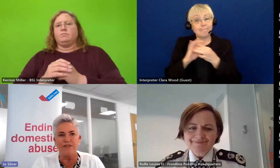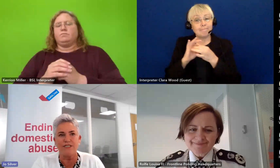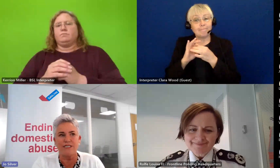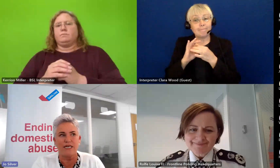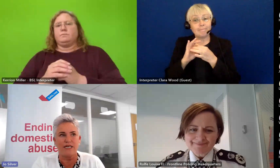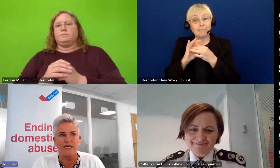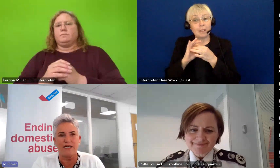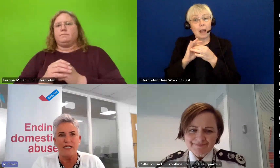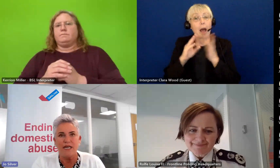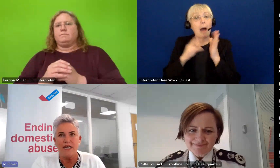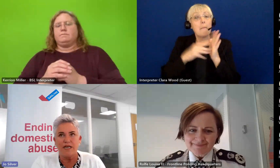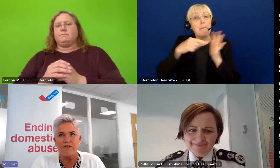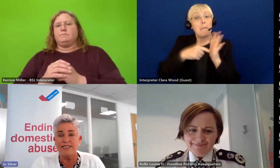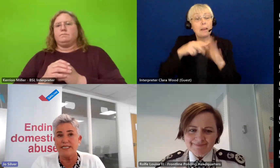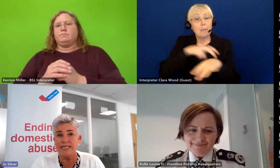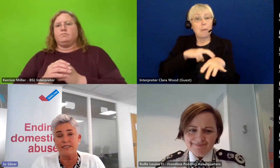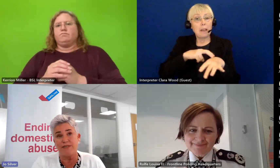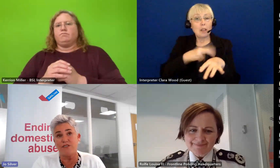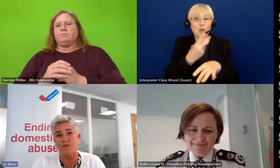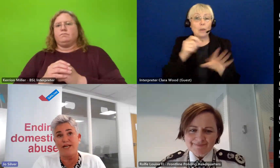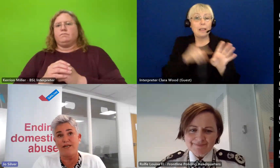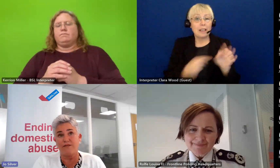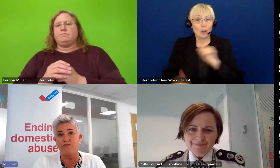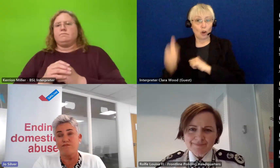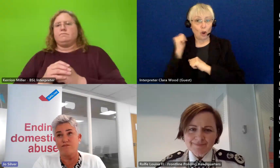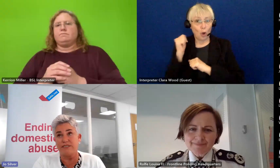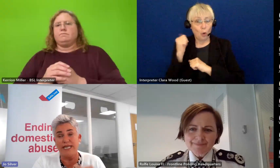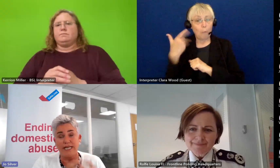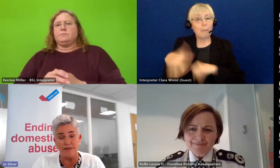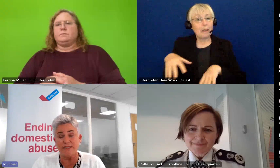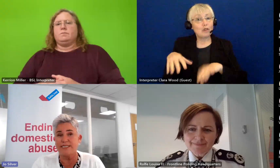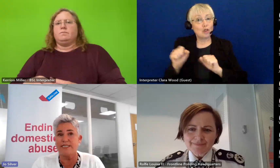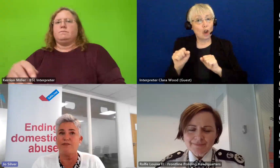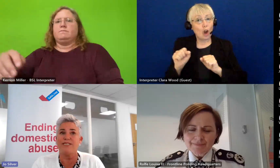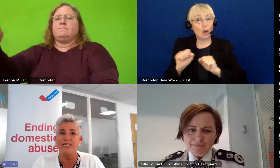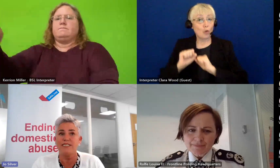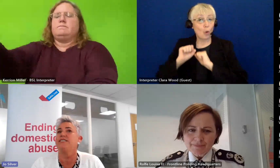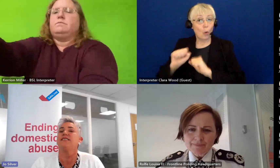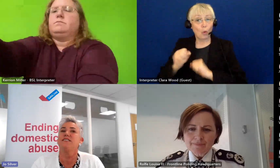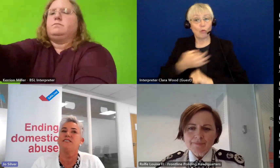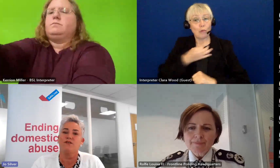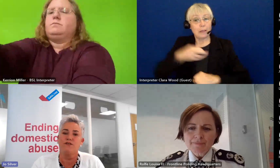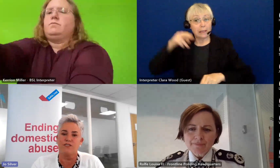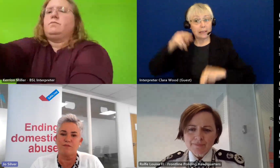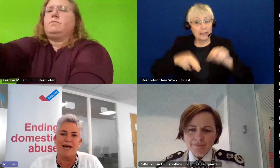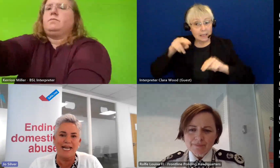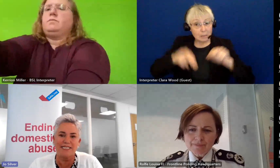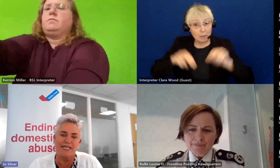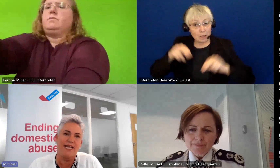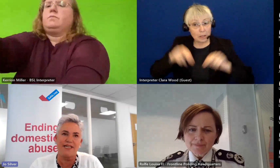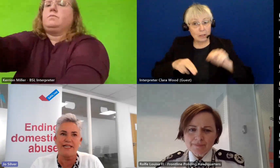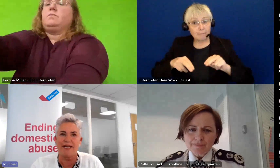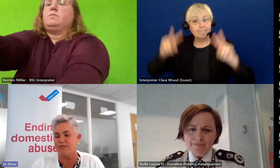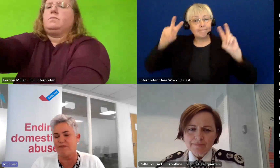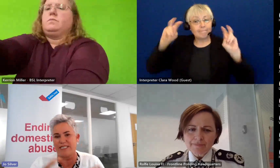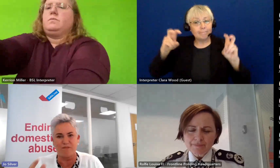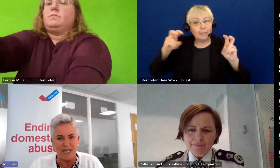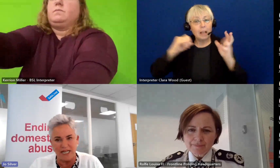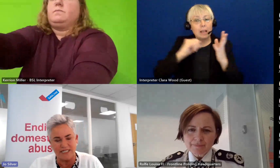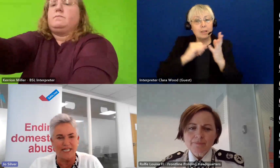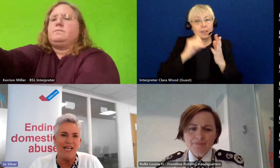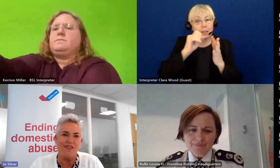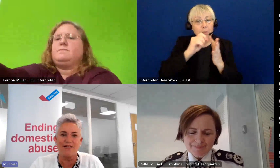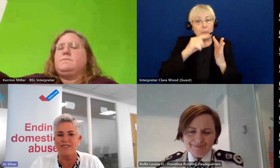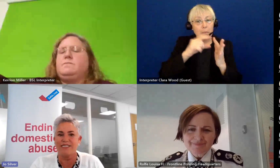They used a risk assessment when dealing with domestic abuse incidents called SPECS, and then it was